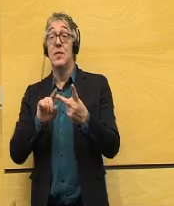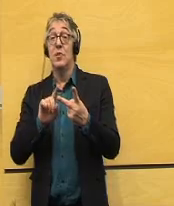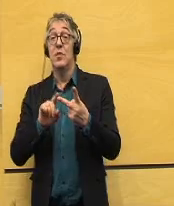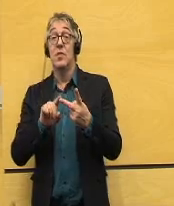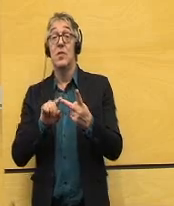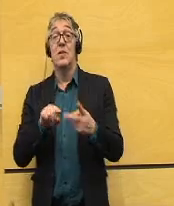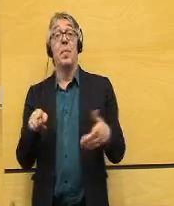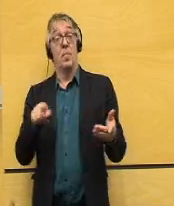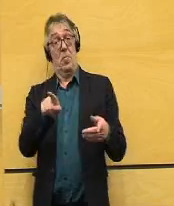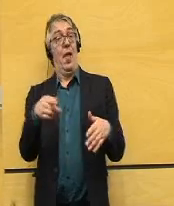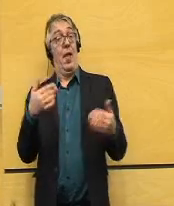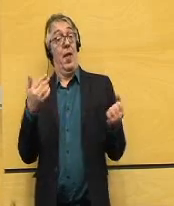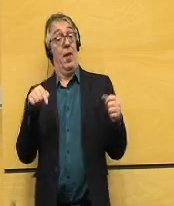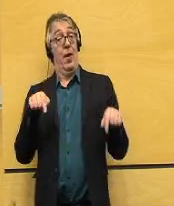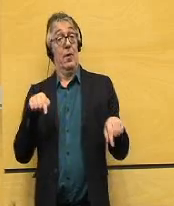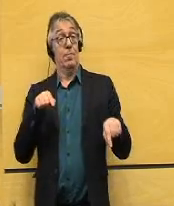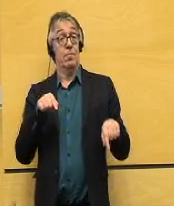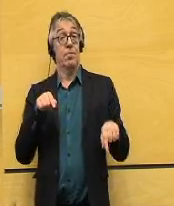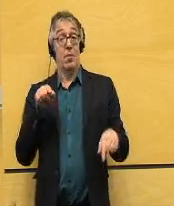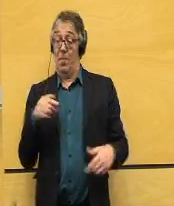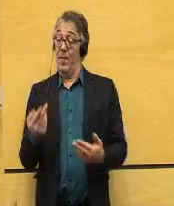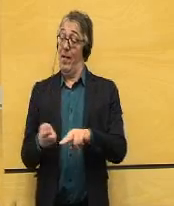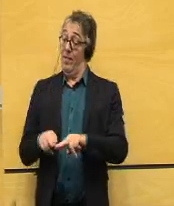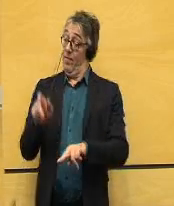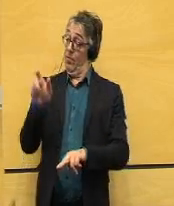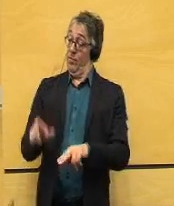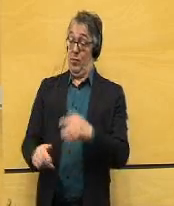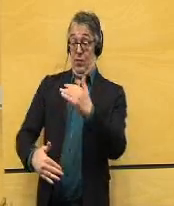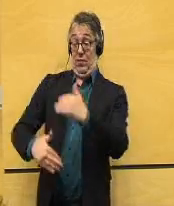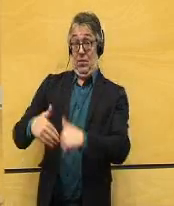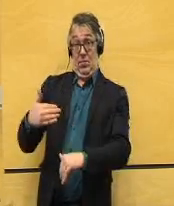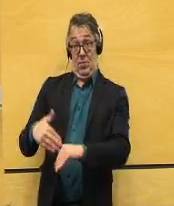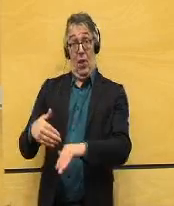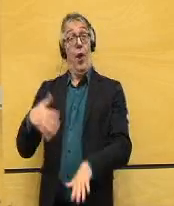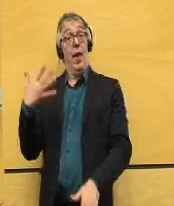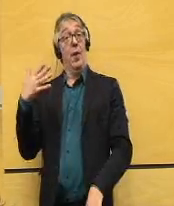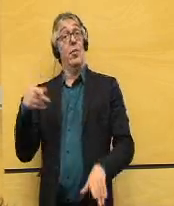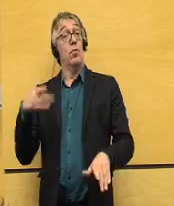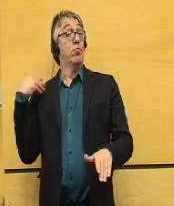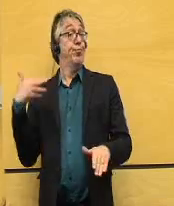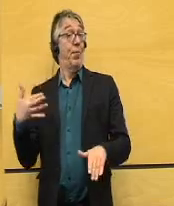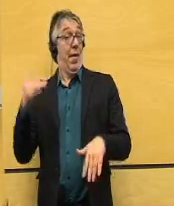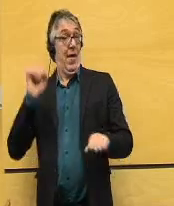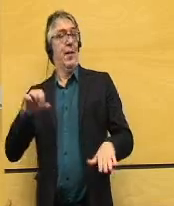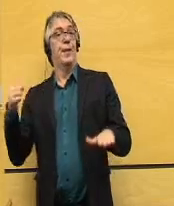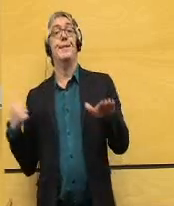involuntary institutionalization on grounds of impairment. Thank you very much.